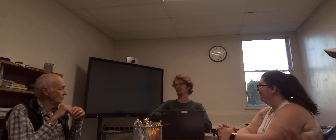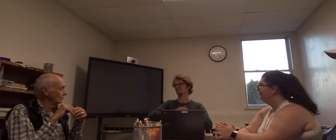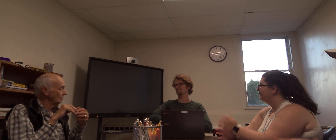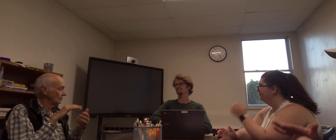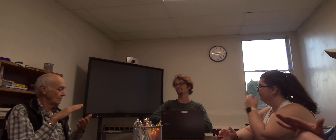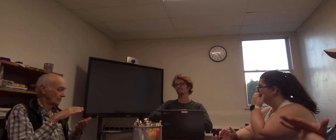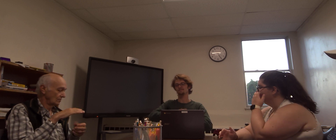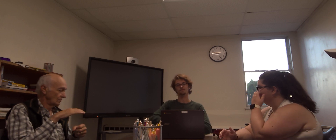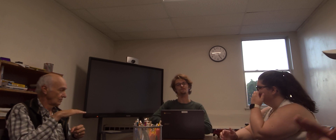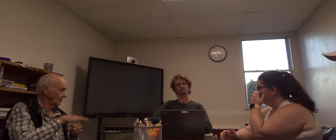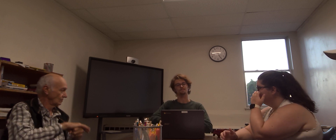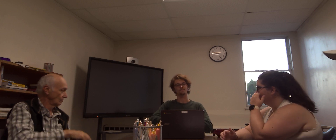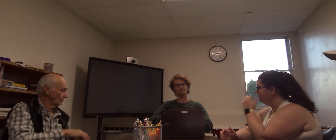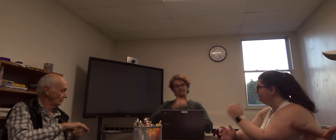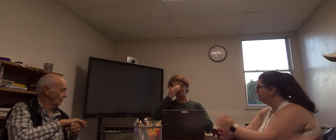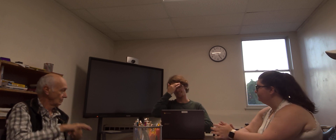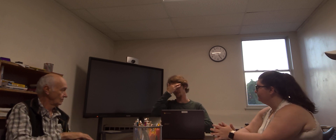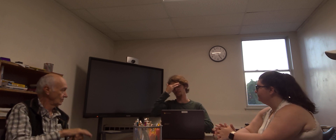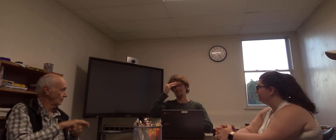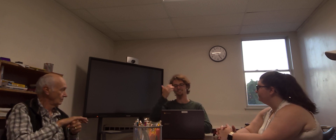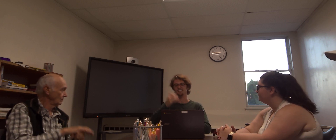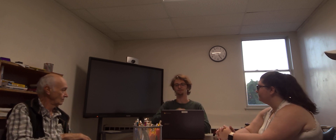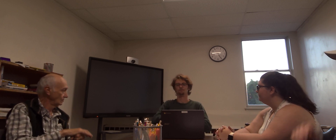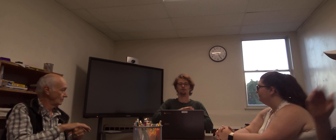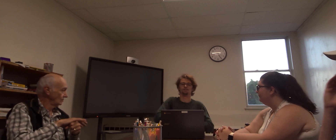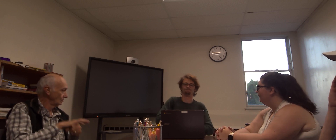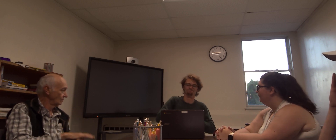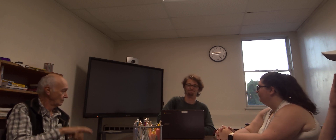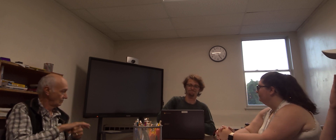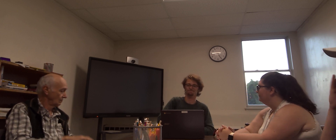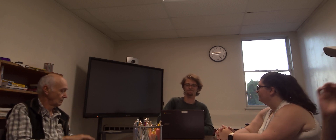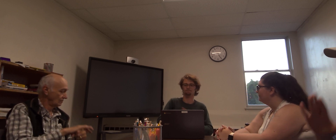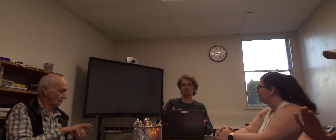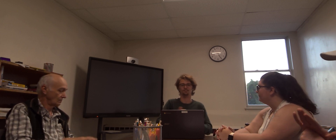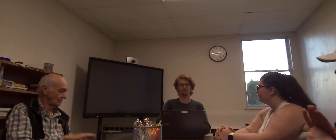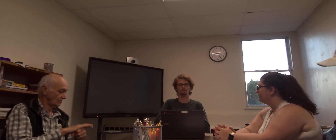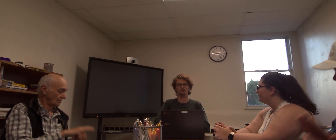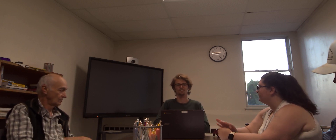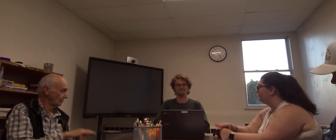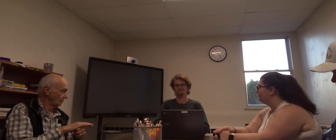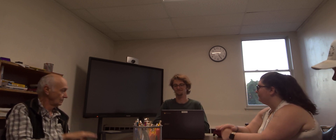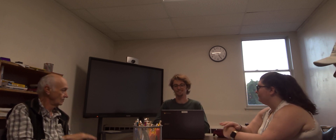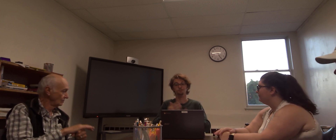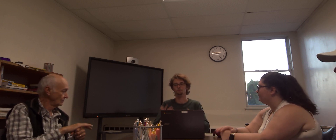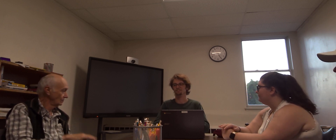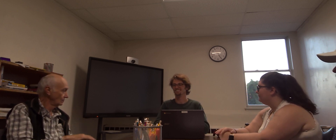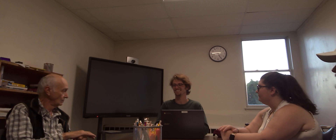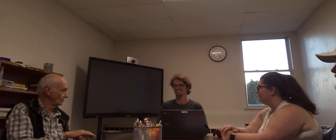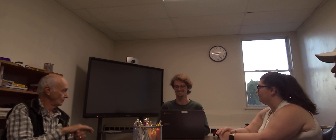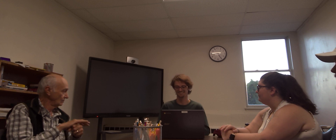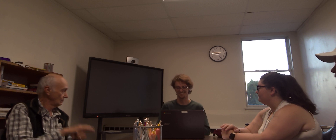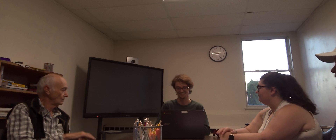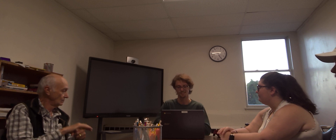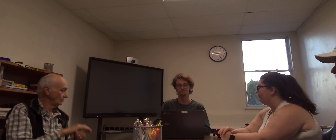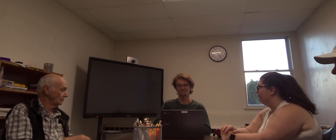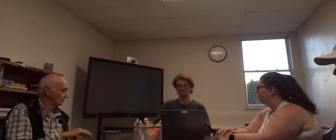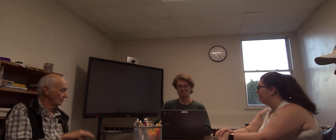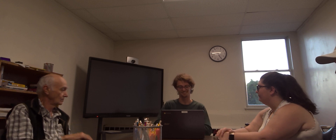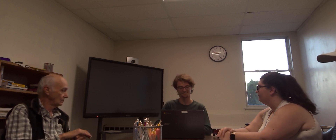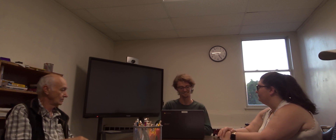stressed. And that can always be signed with more pressure, more exuberance, I guess you could say, but stressed.